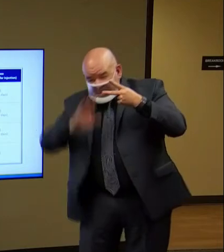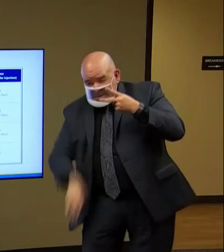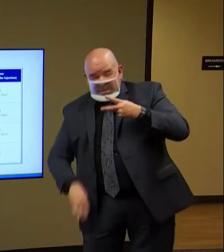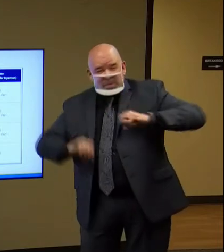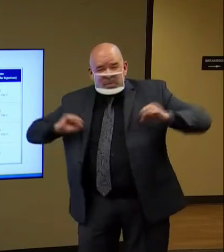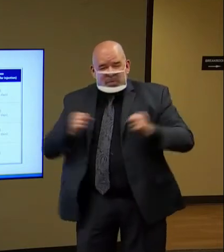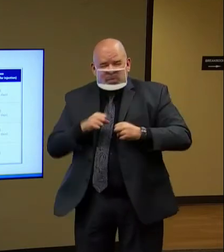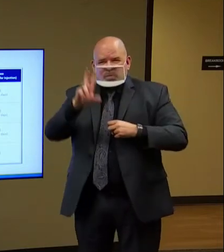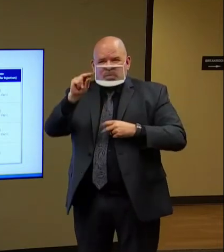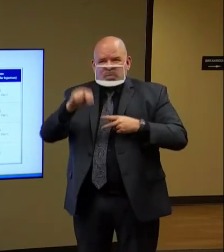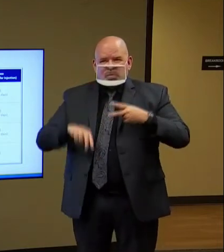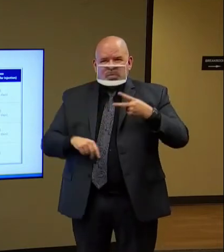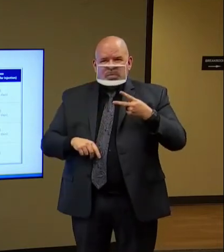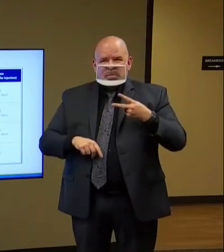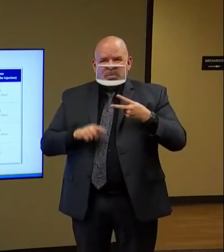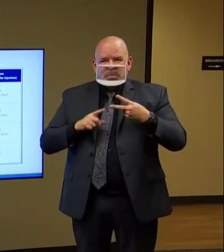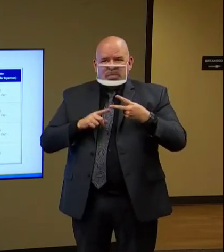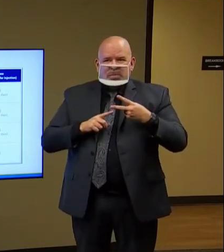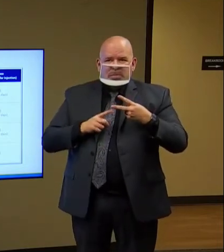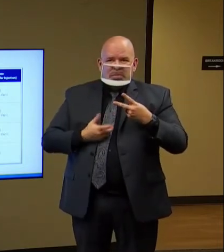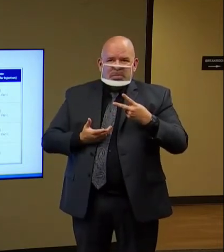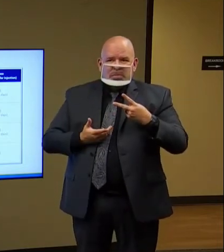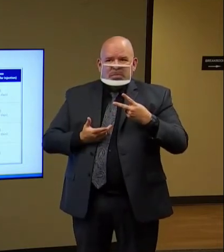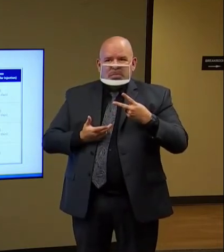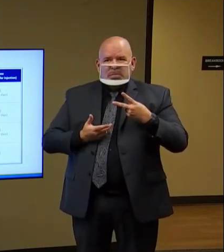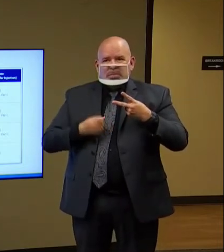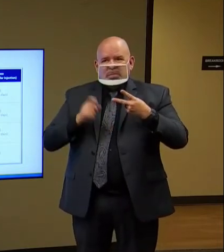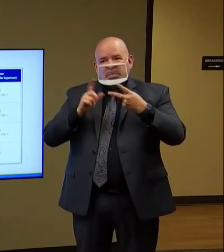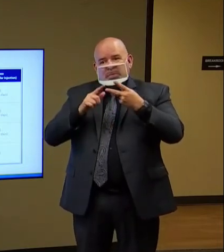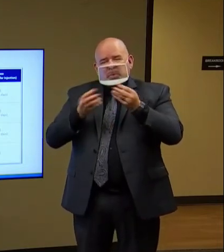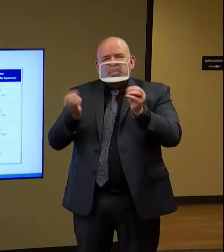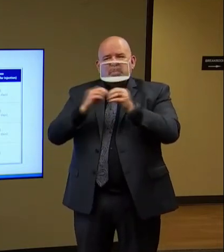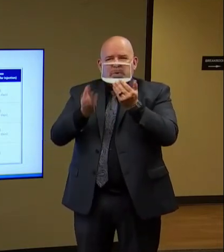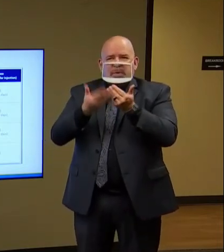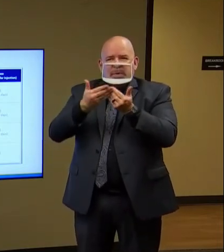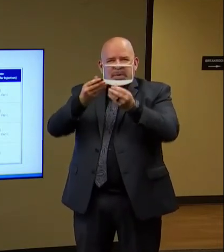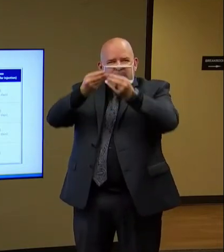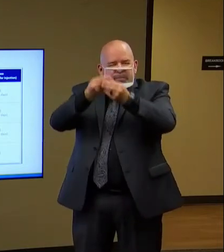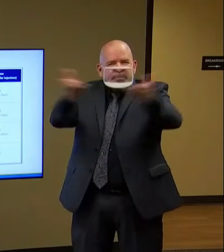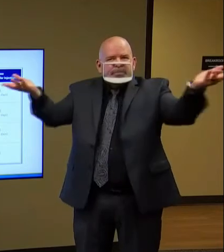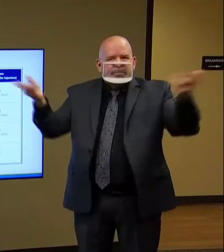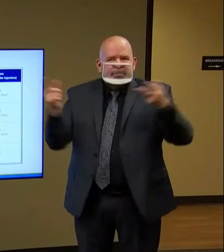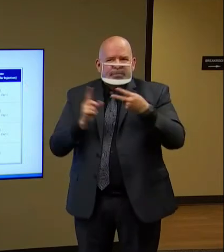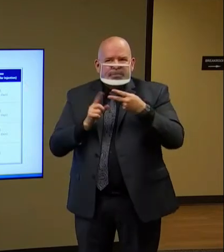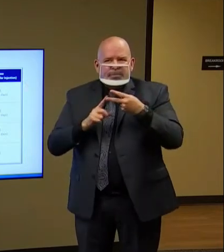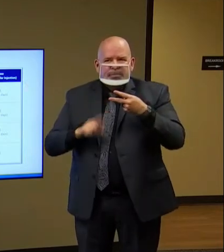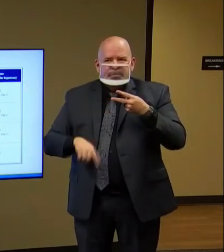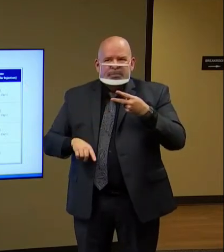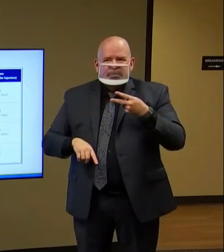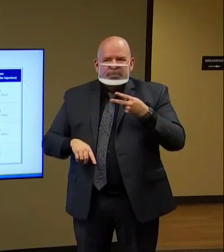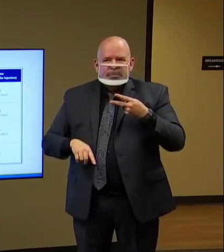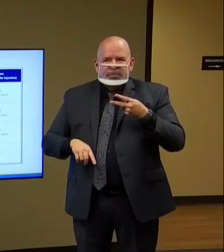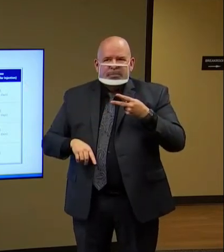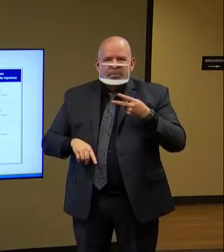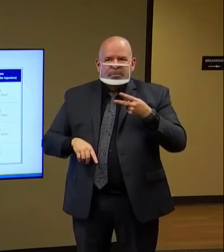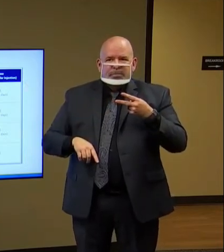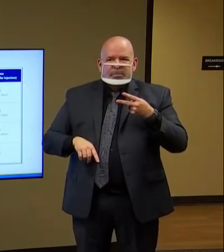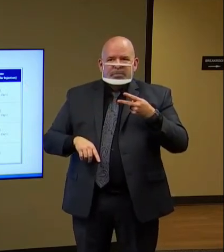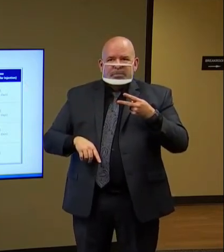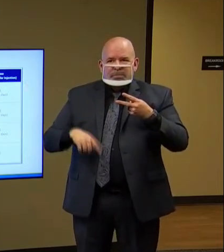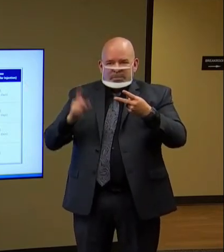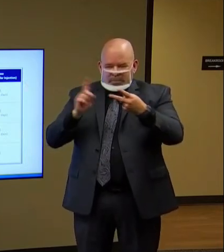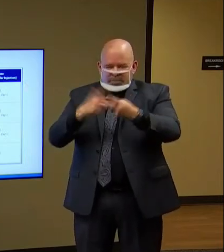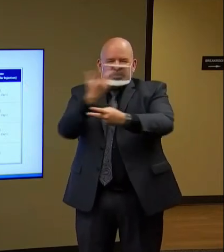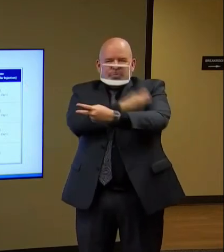then refrigerated lasts for 30 days. So it makes it a little easier to handle and manage the delivery. Again, it's a 2-dose,